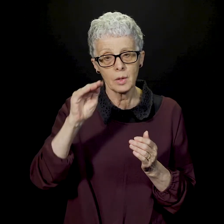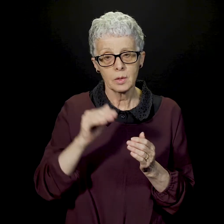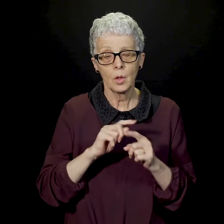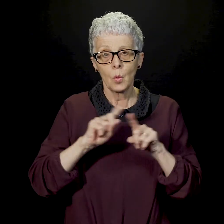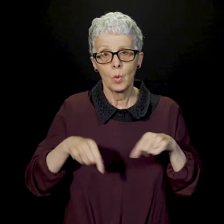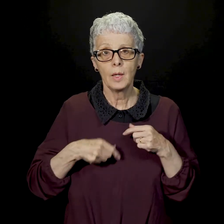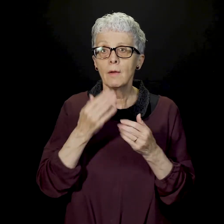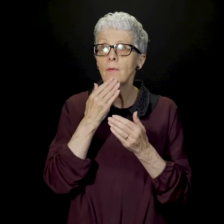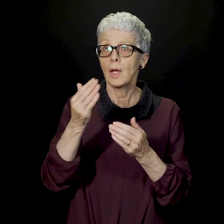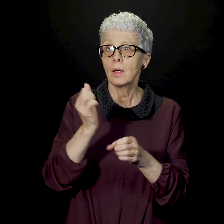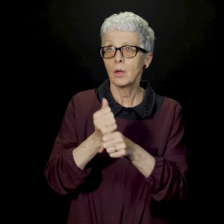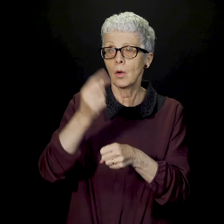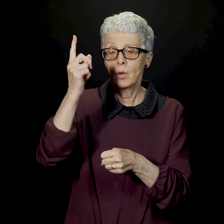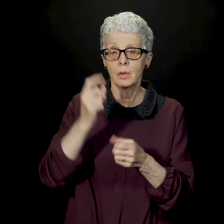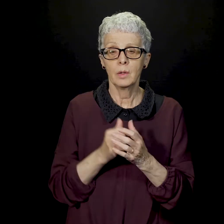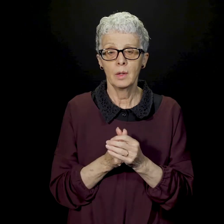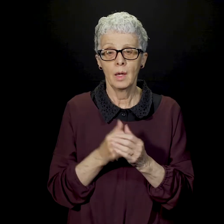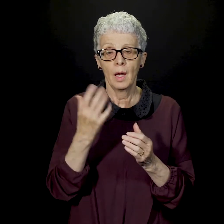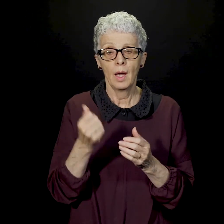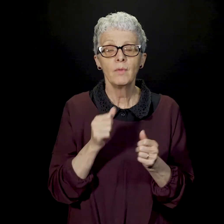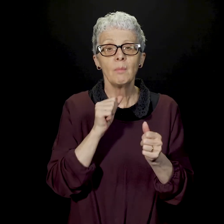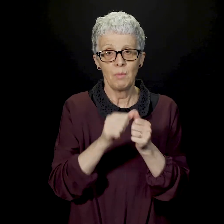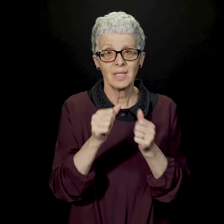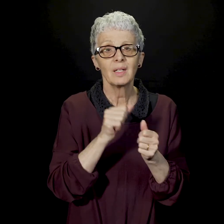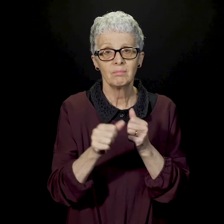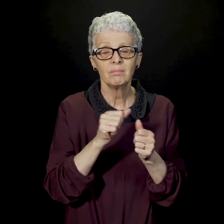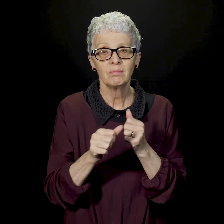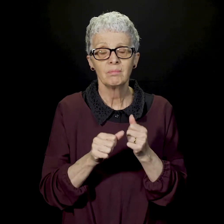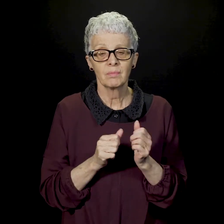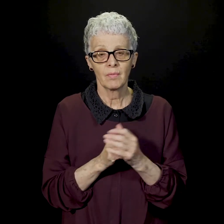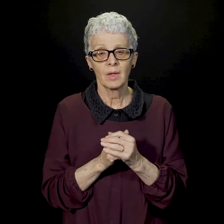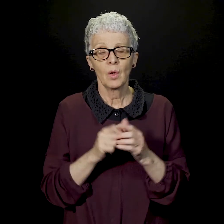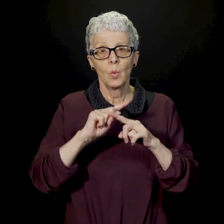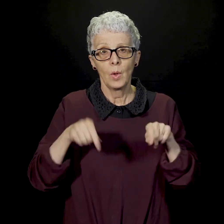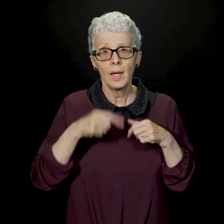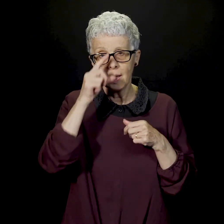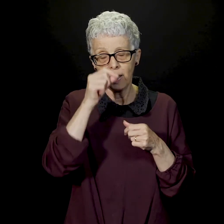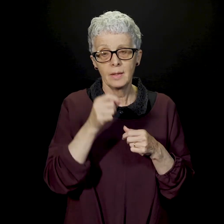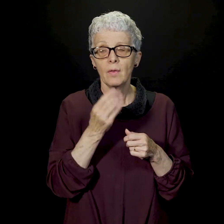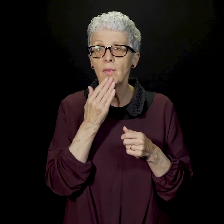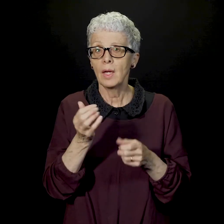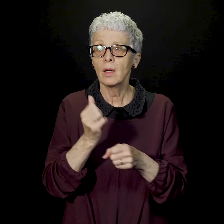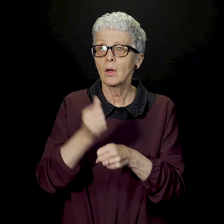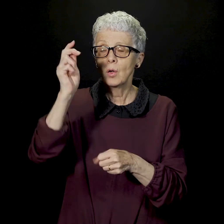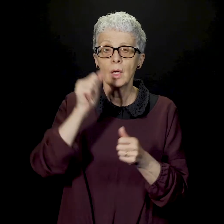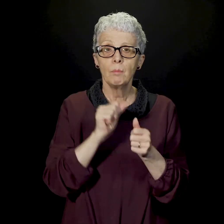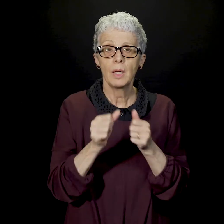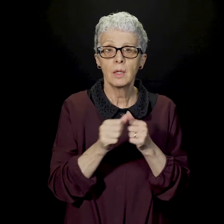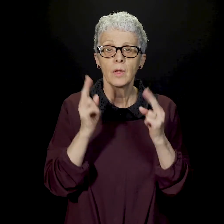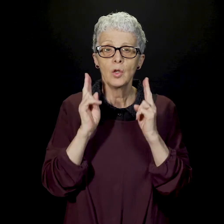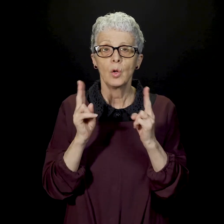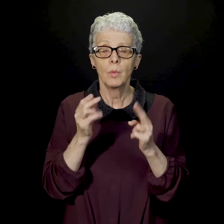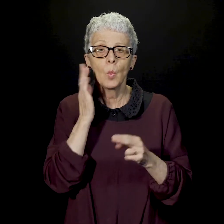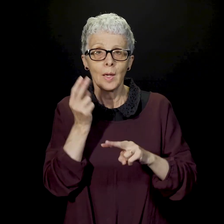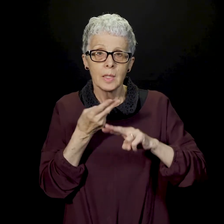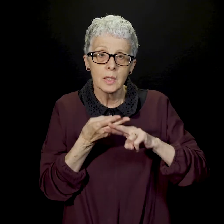thank God that there's such a thing as better than normal. We can thank God that there's better than normal when it comes to sex and it